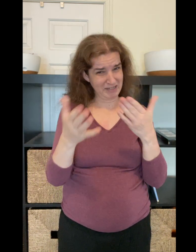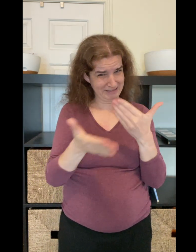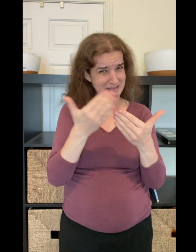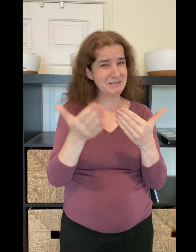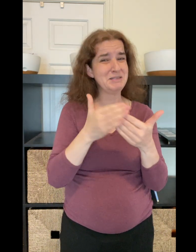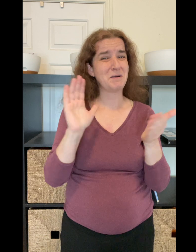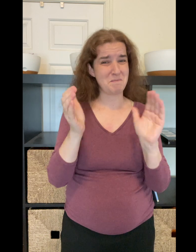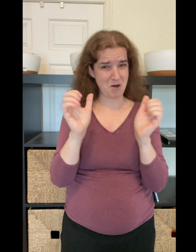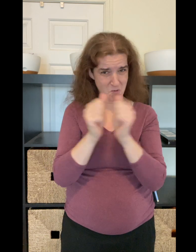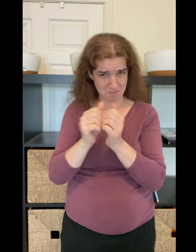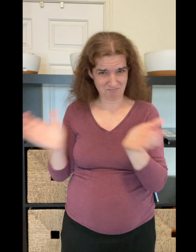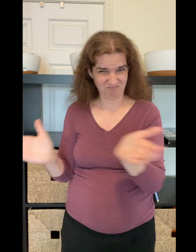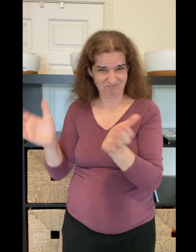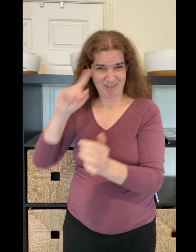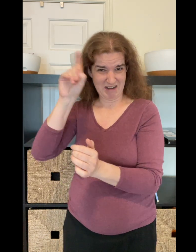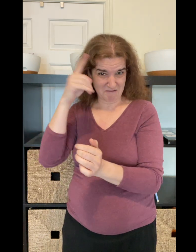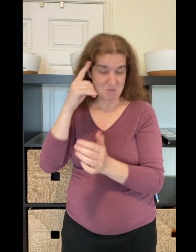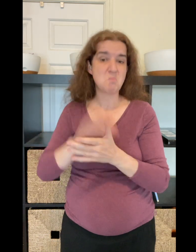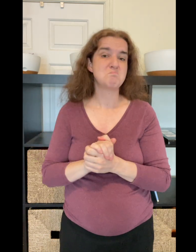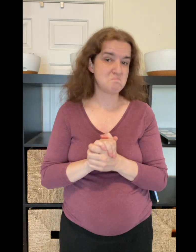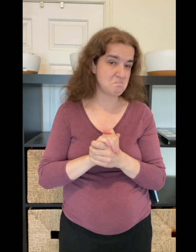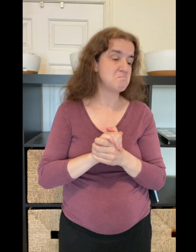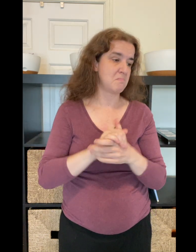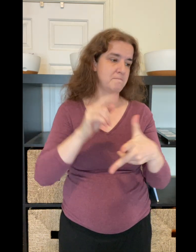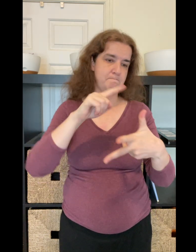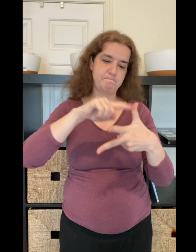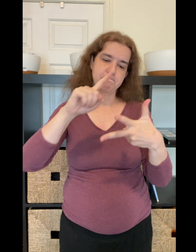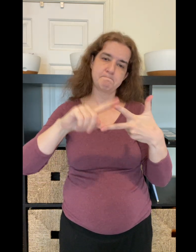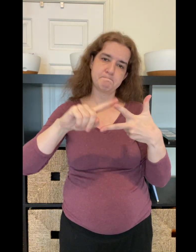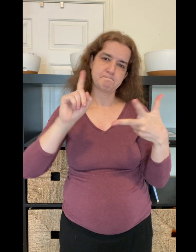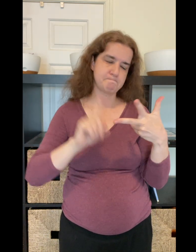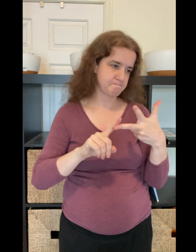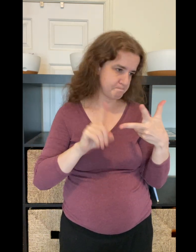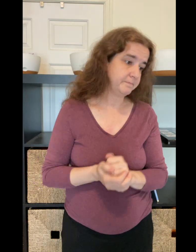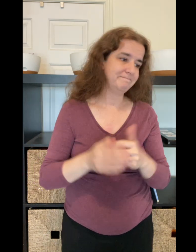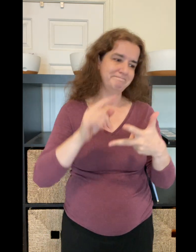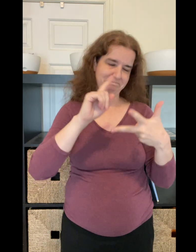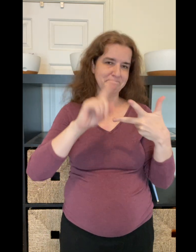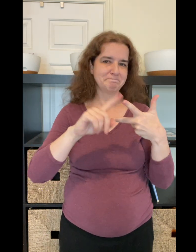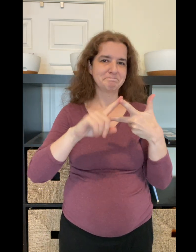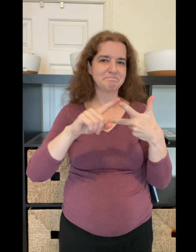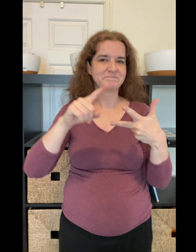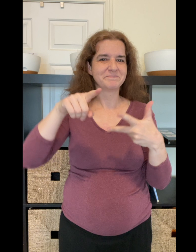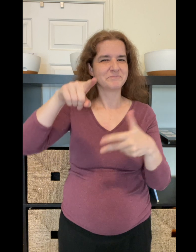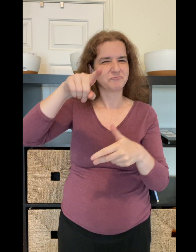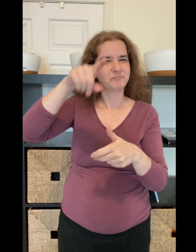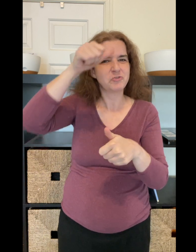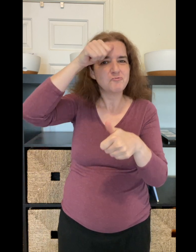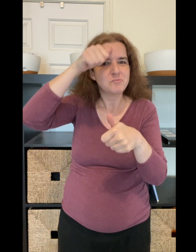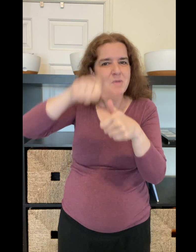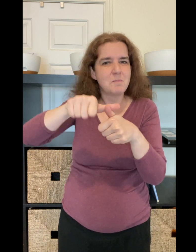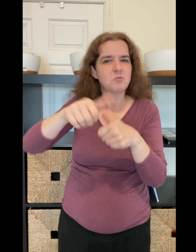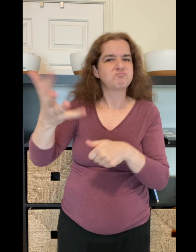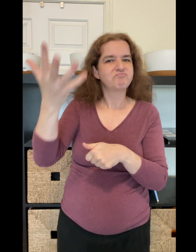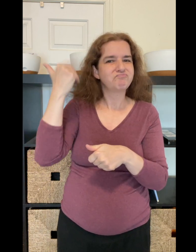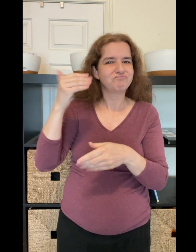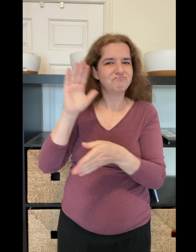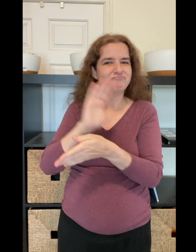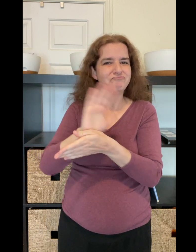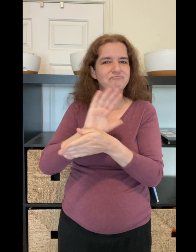posters for that? That might be more easy compared with encouraging the government to make a change. That second